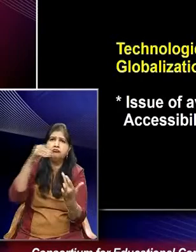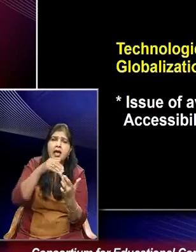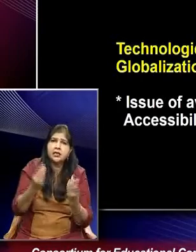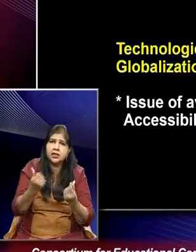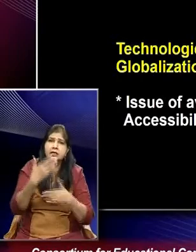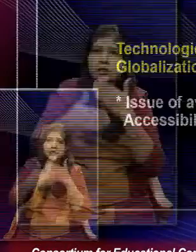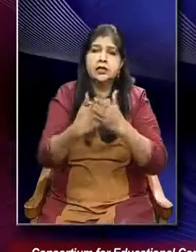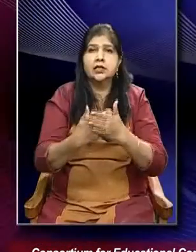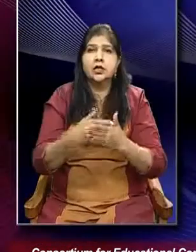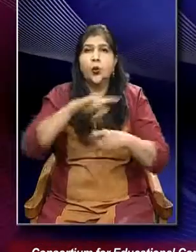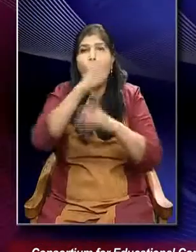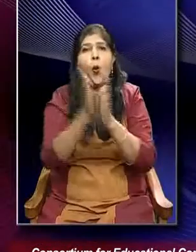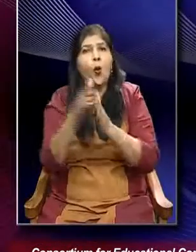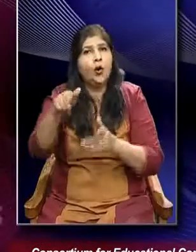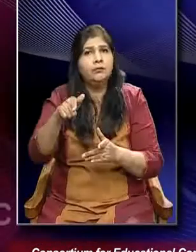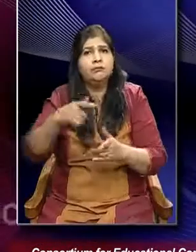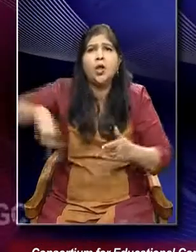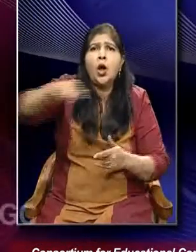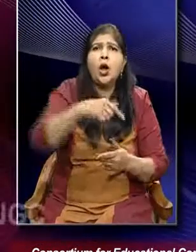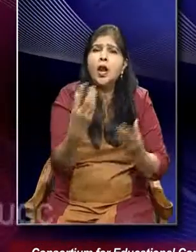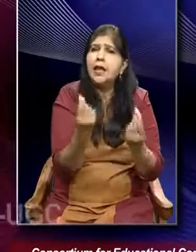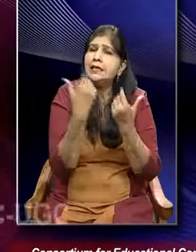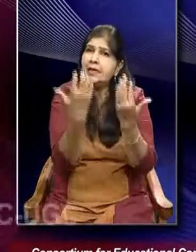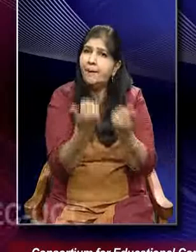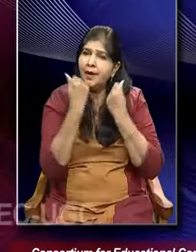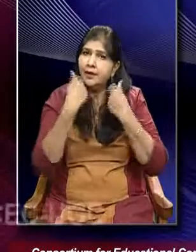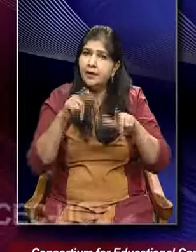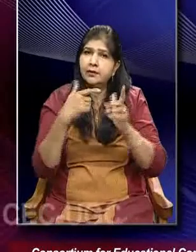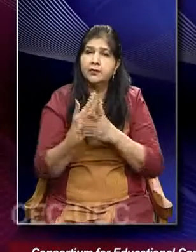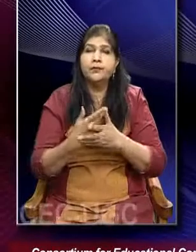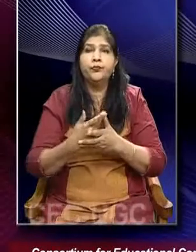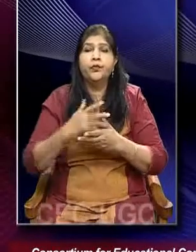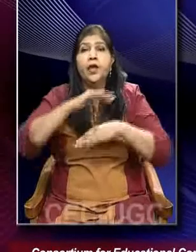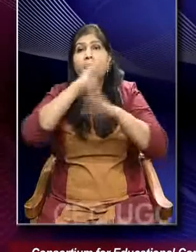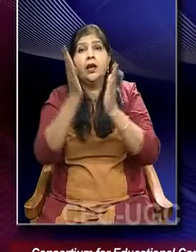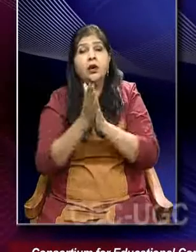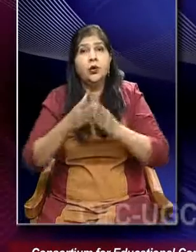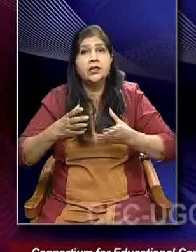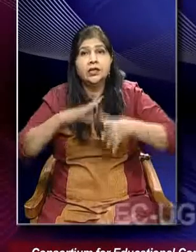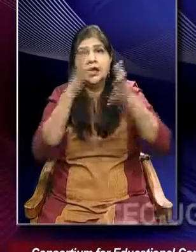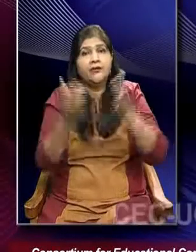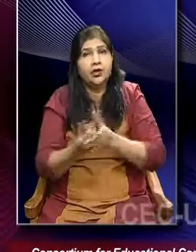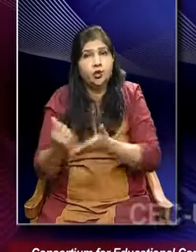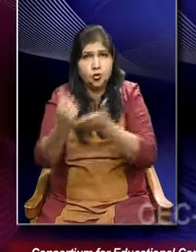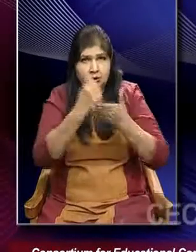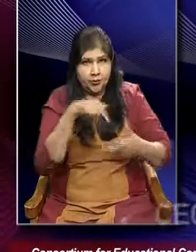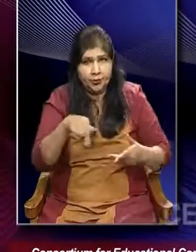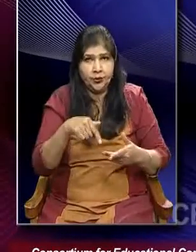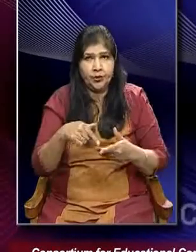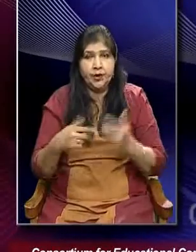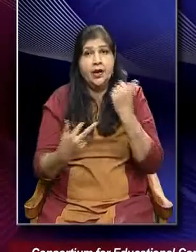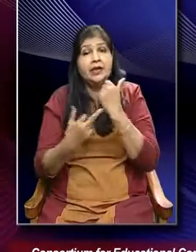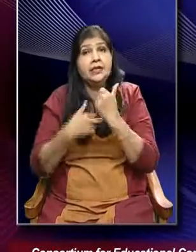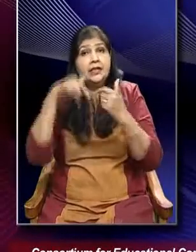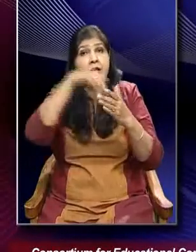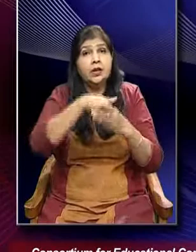to all. The issue of right technological infrastructure to support